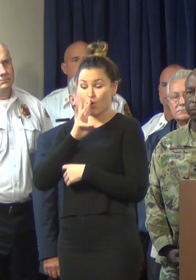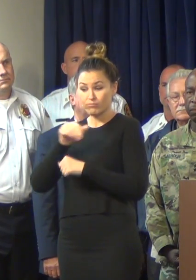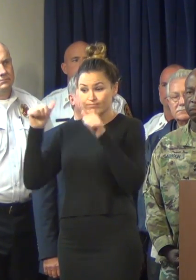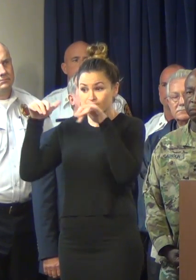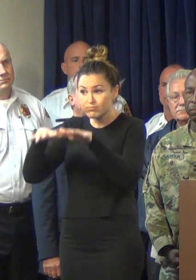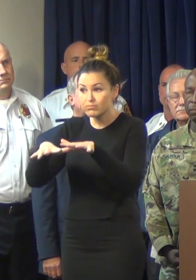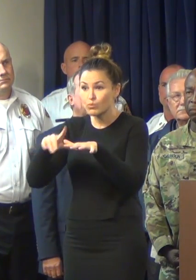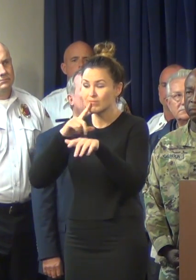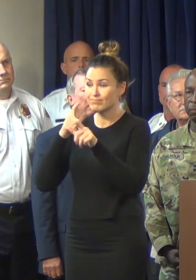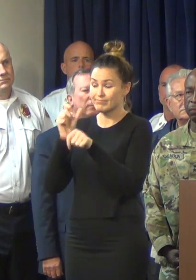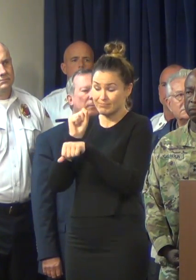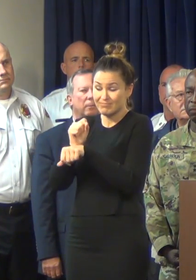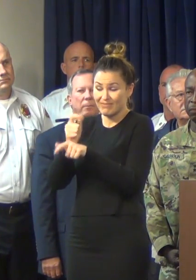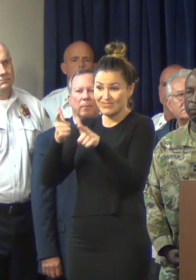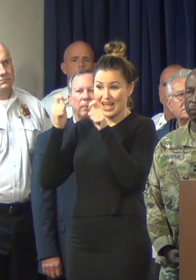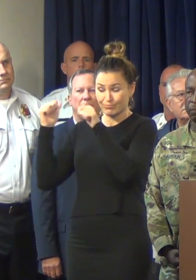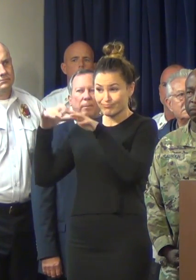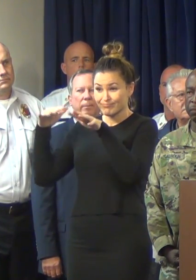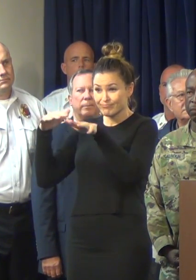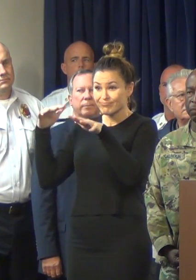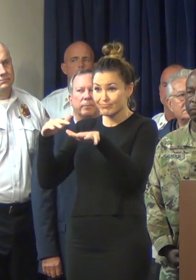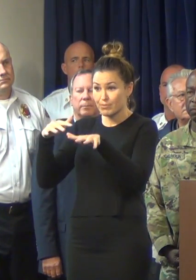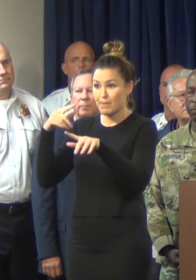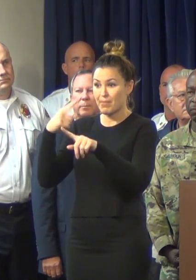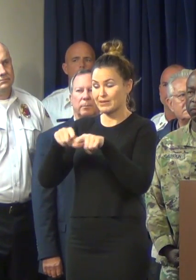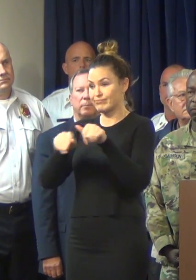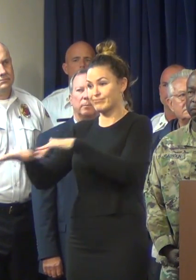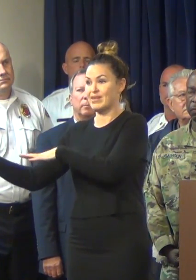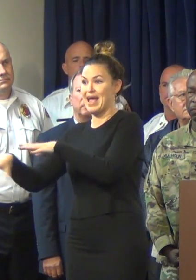it comes in fast and it goes out fast.